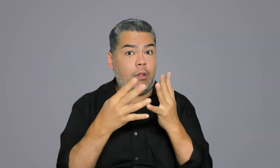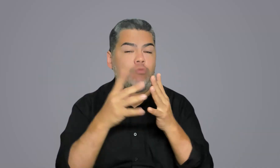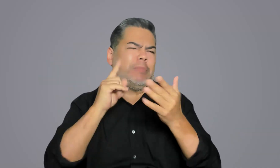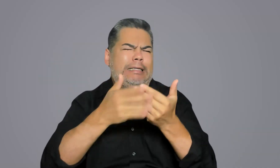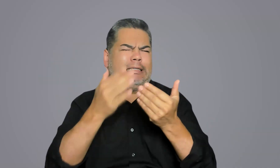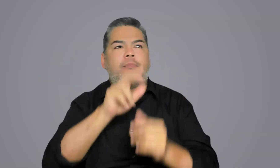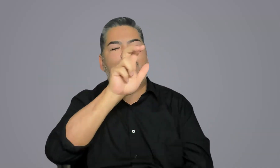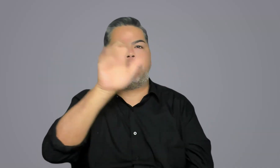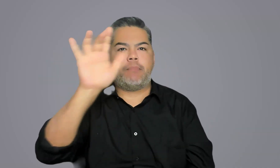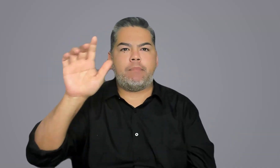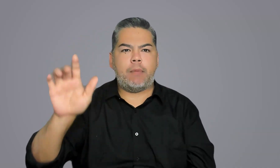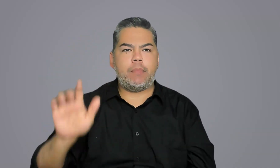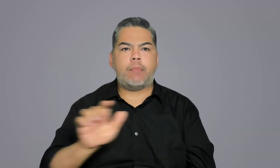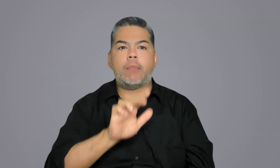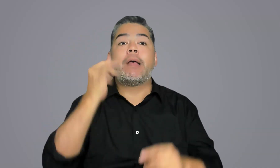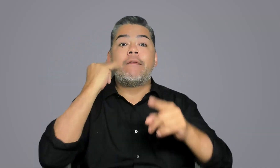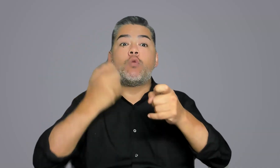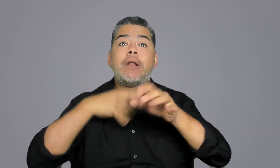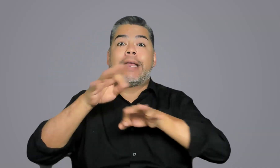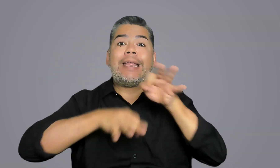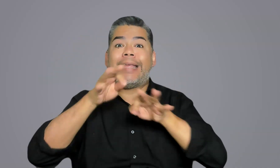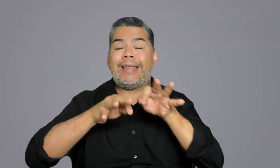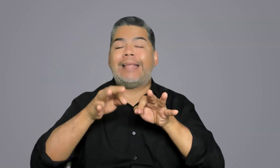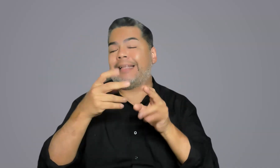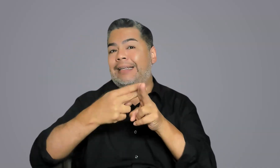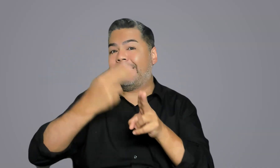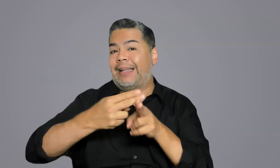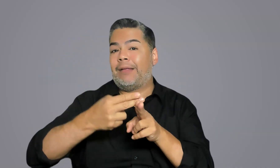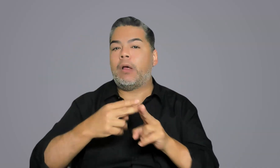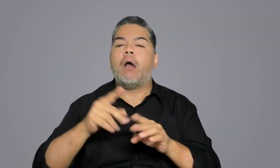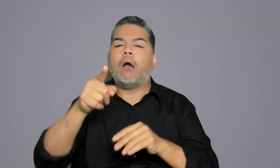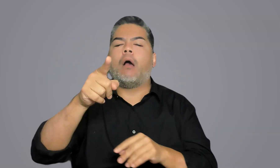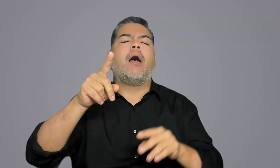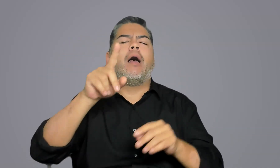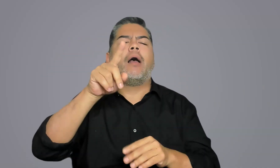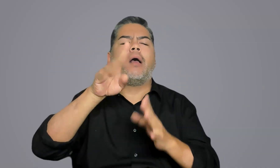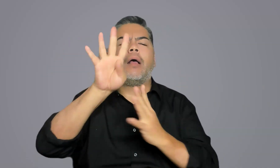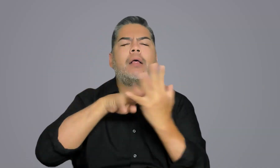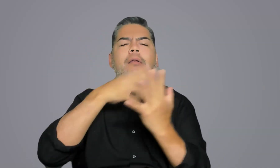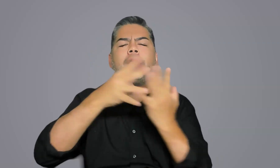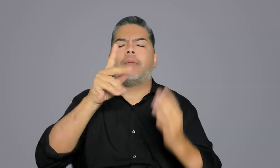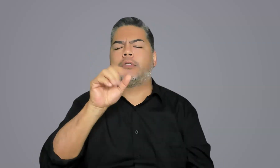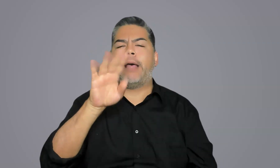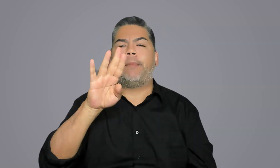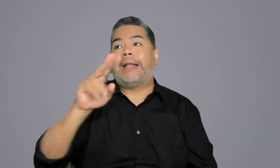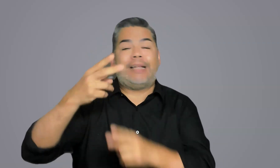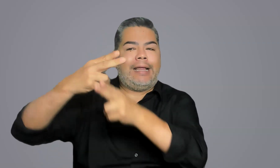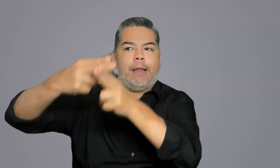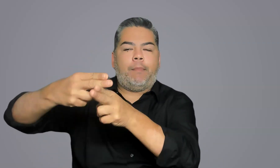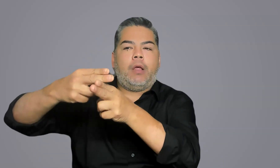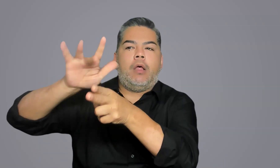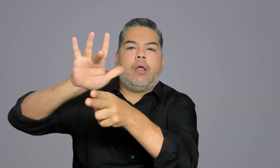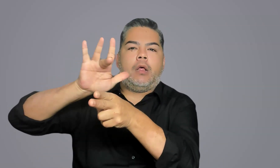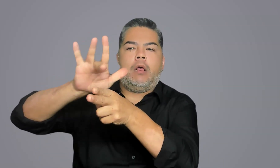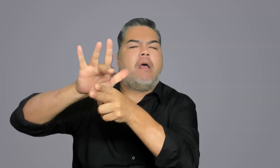If you want to give your table a descriptive name, normally under the table tab, there'll be a section that says table name. Just make sure you add something in